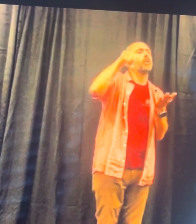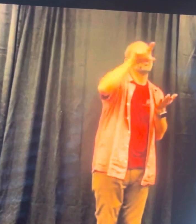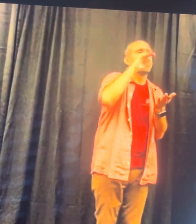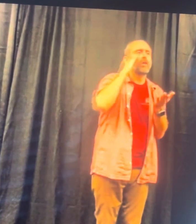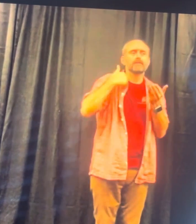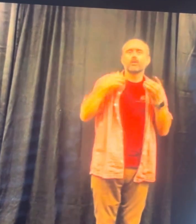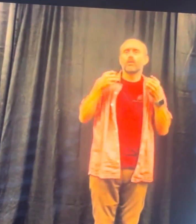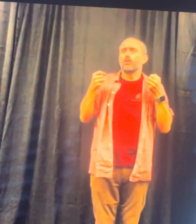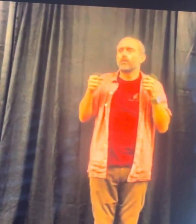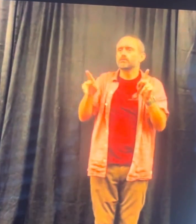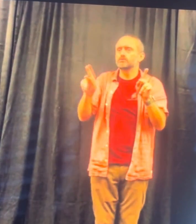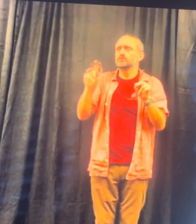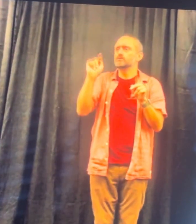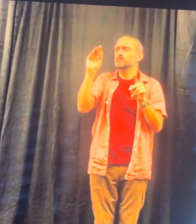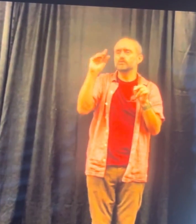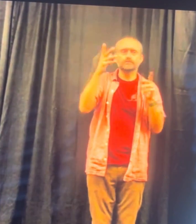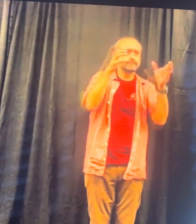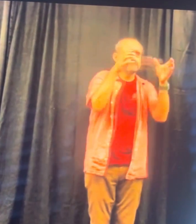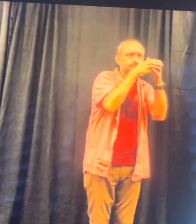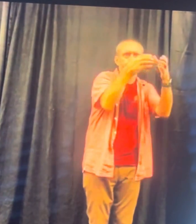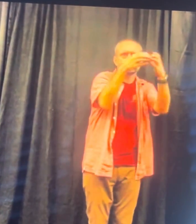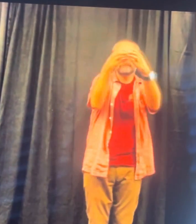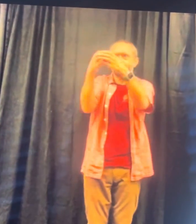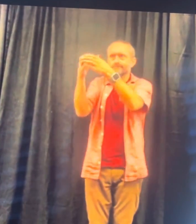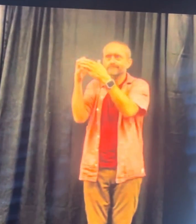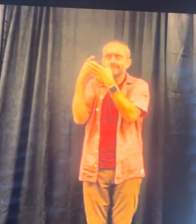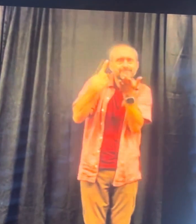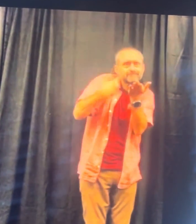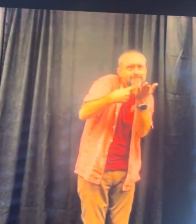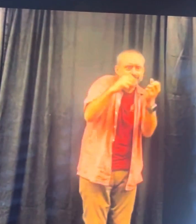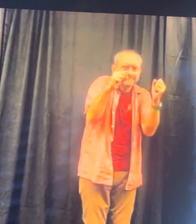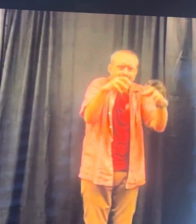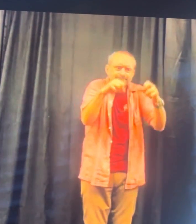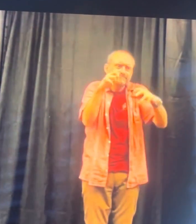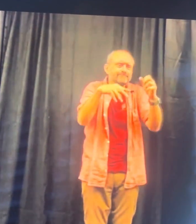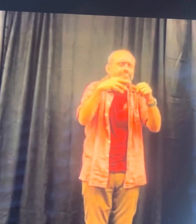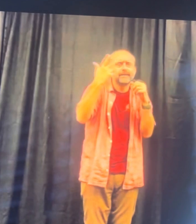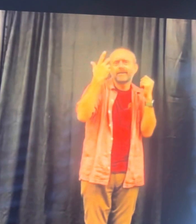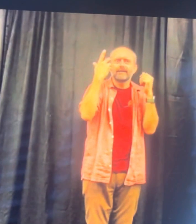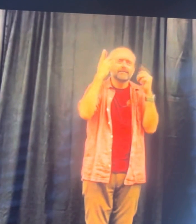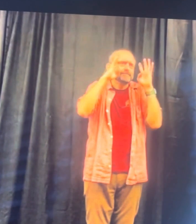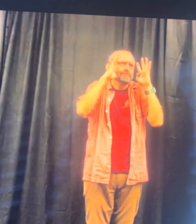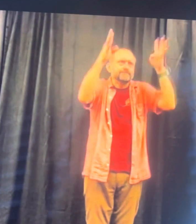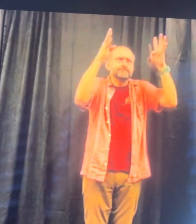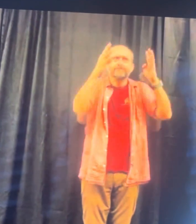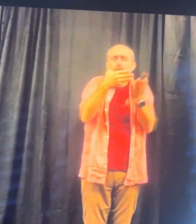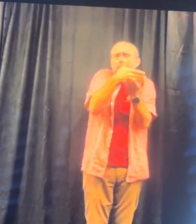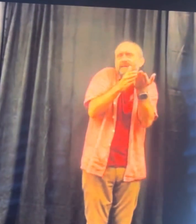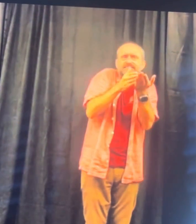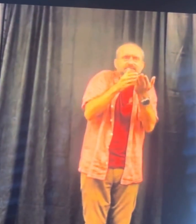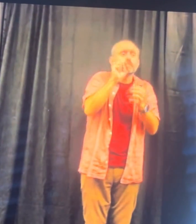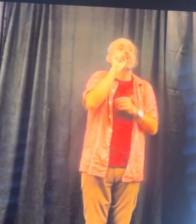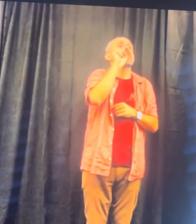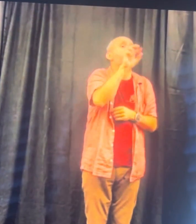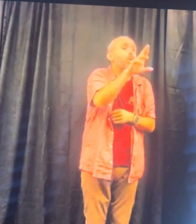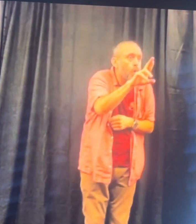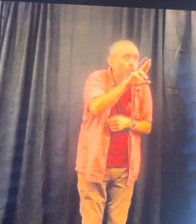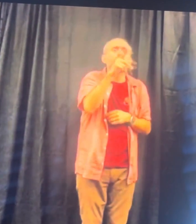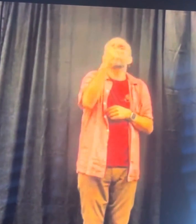the building part, you guys will have the opportunity to get into groups and discuss and just get creative. That'll be the creative